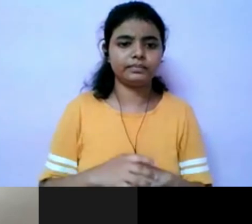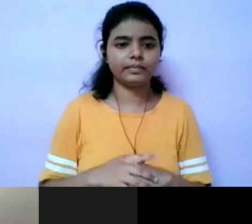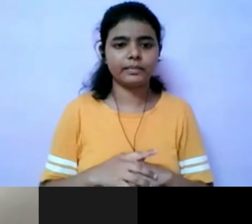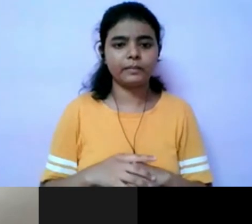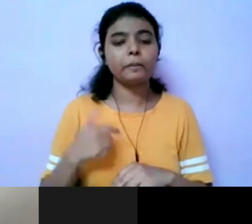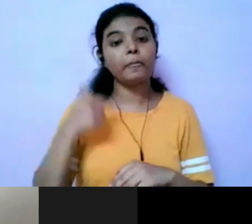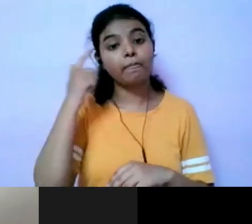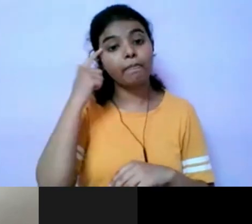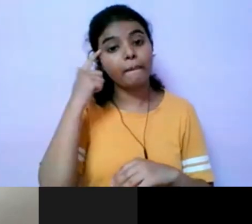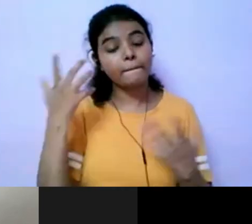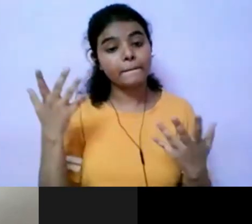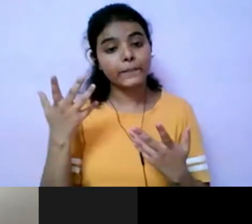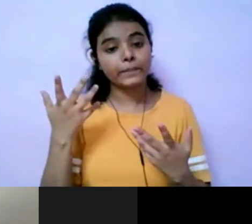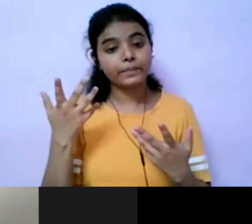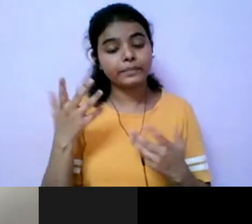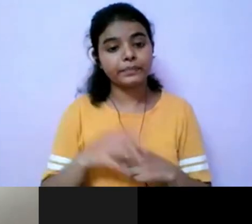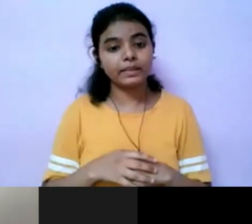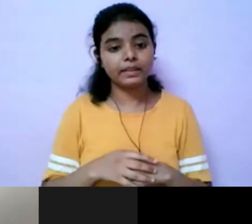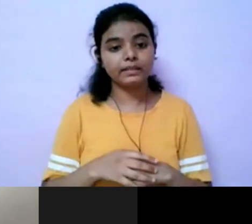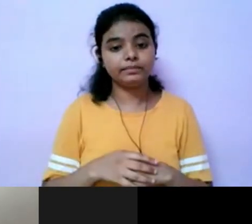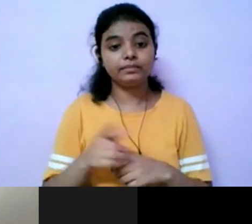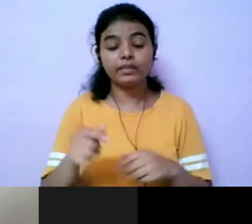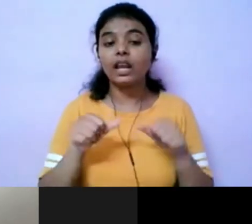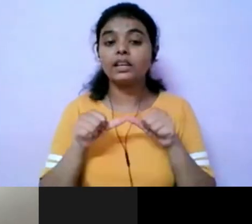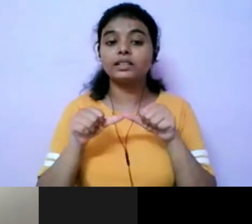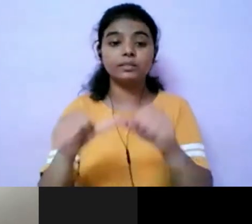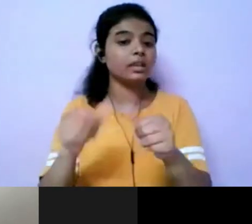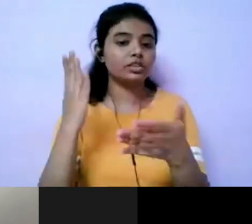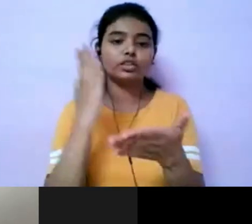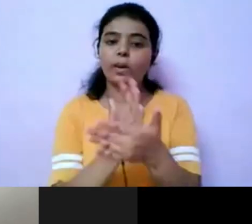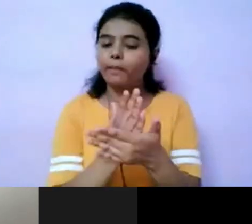I think that's the thing, that the answer to your question is there's no rest.